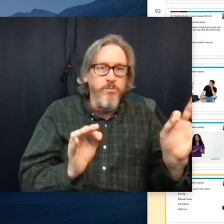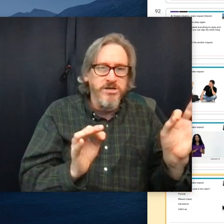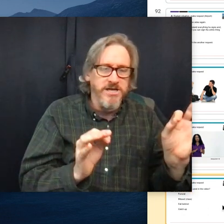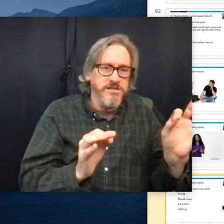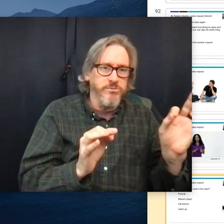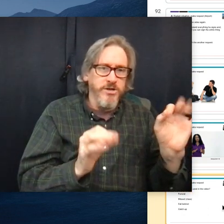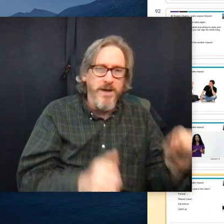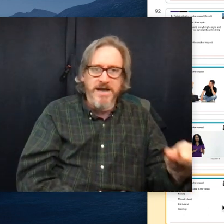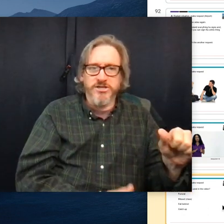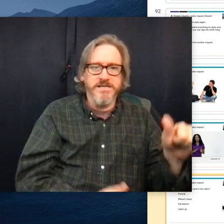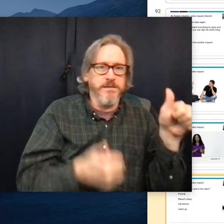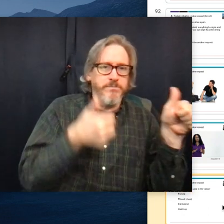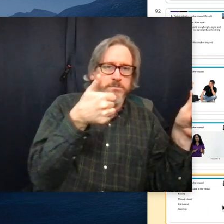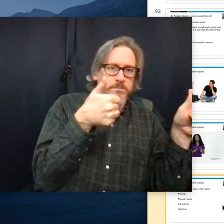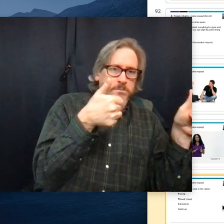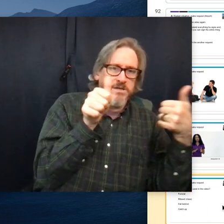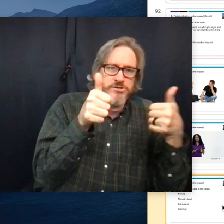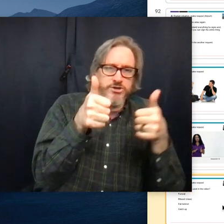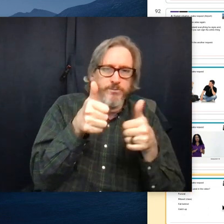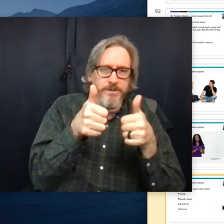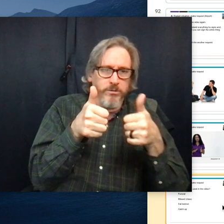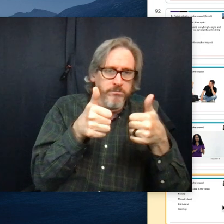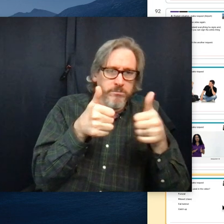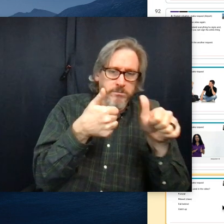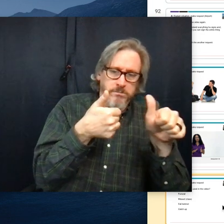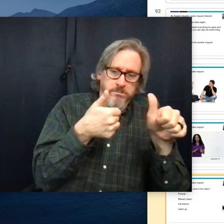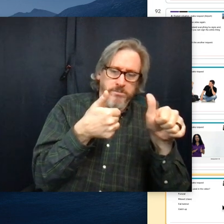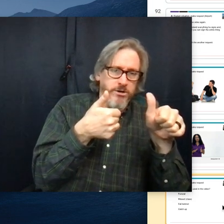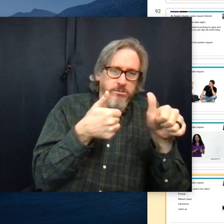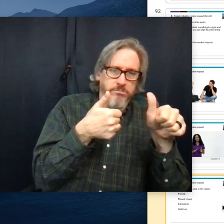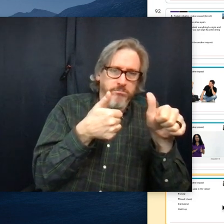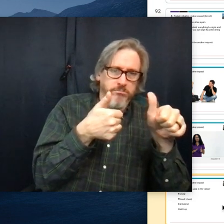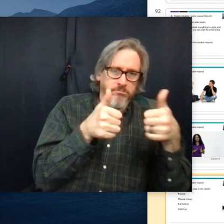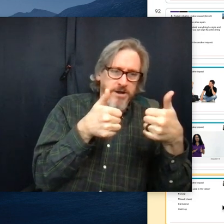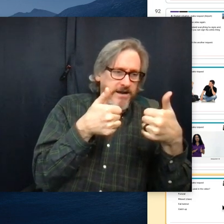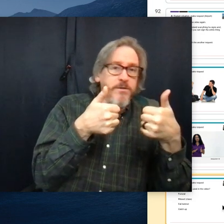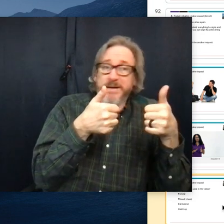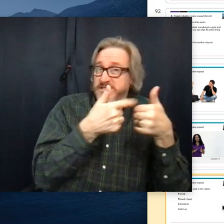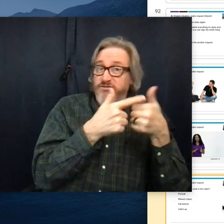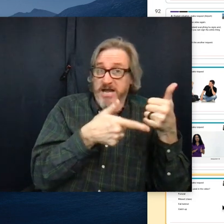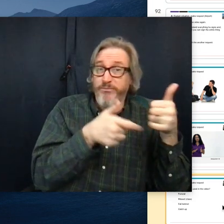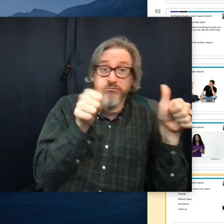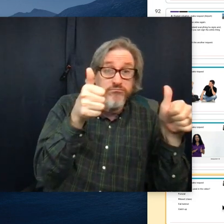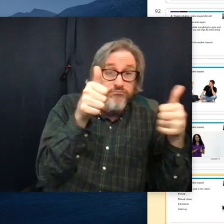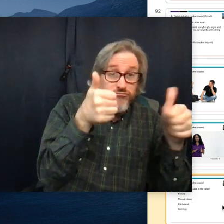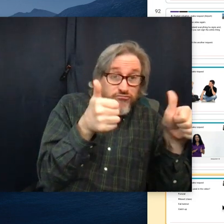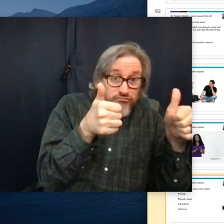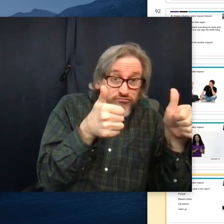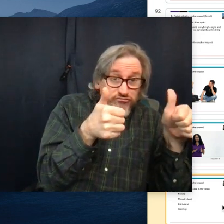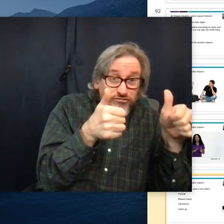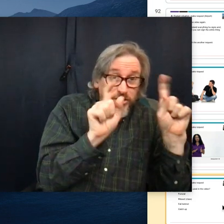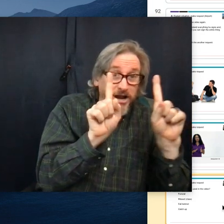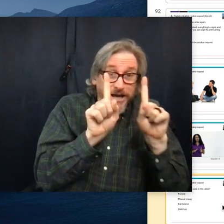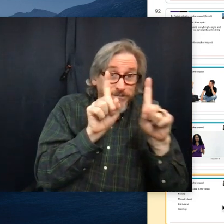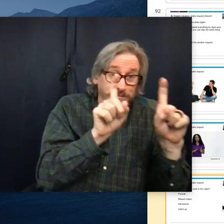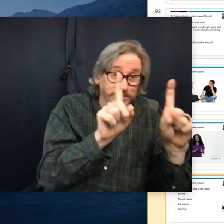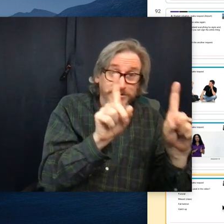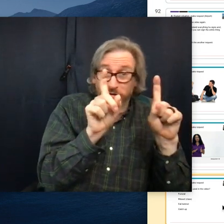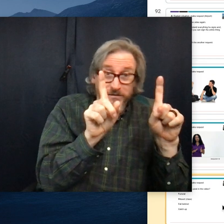Landing is a little weird. I've seen people do it like this, or whatever feels more comfortable for